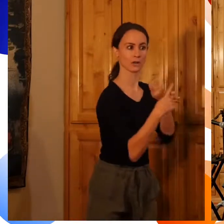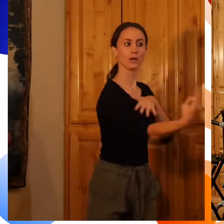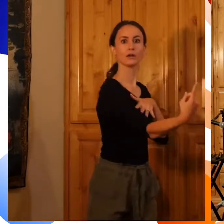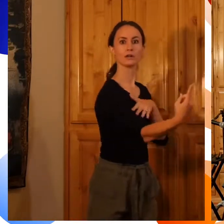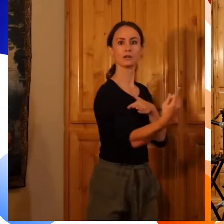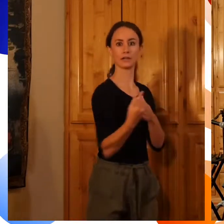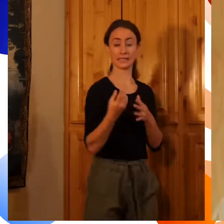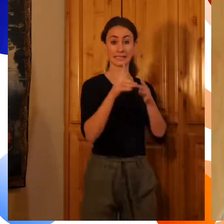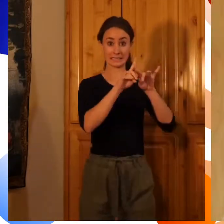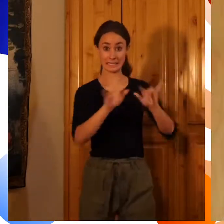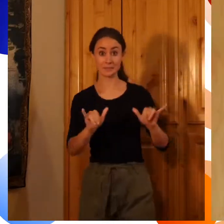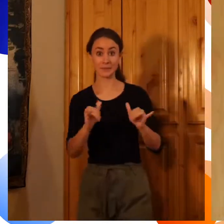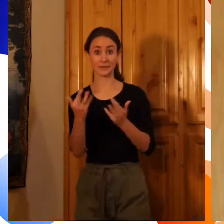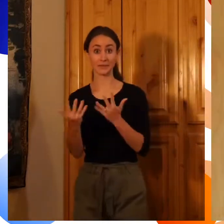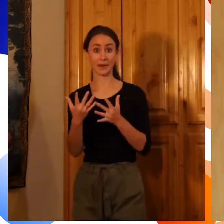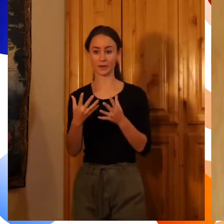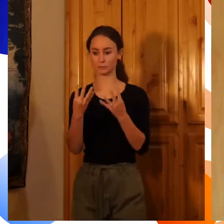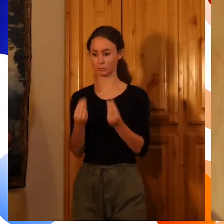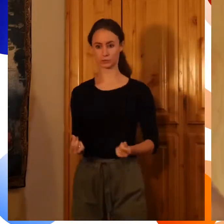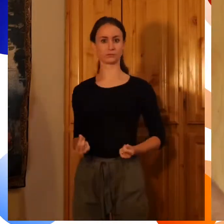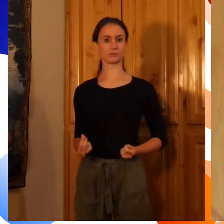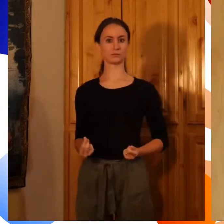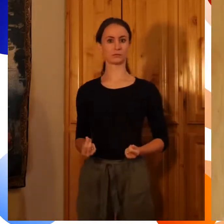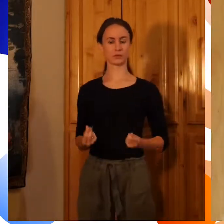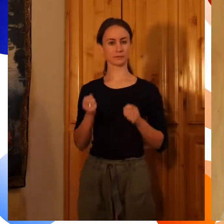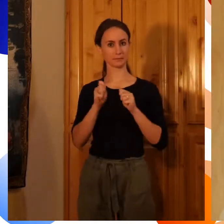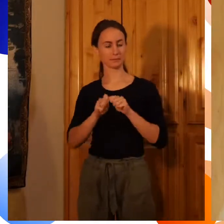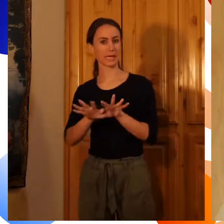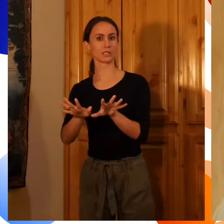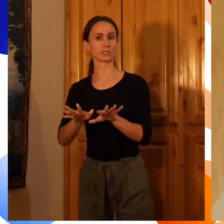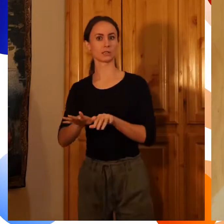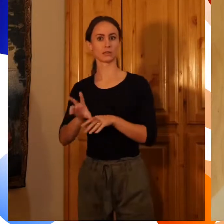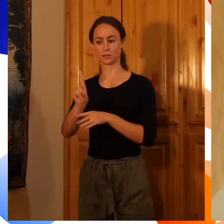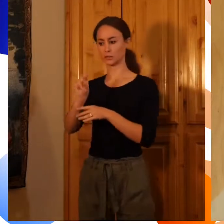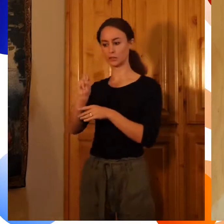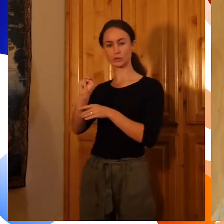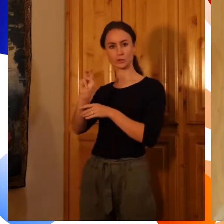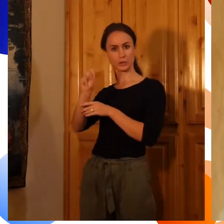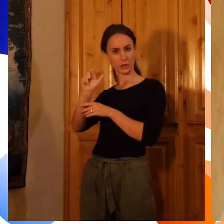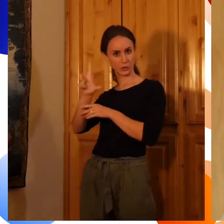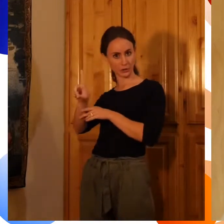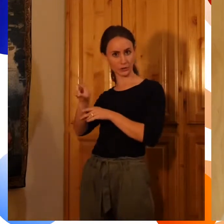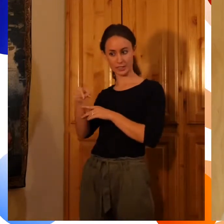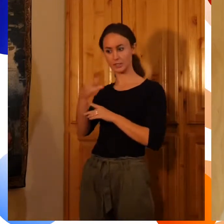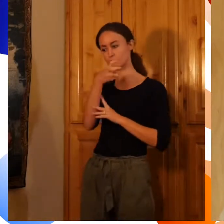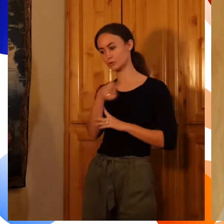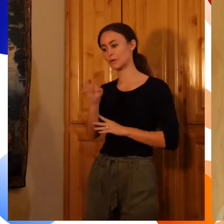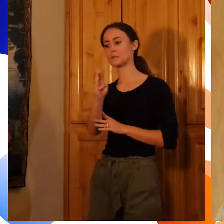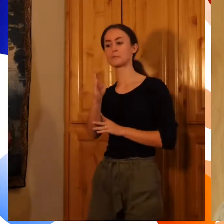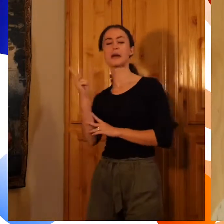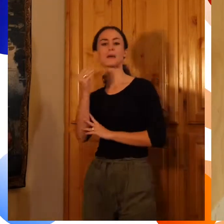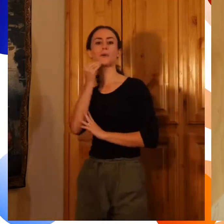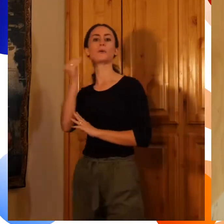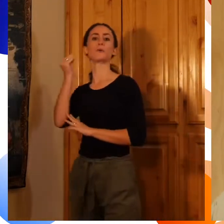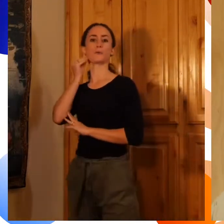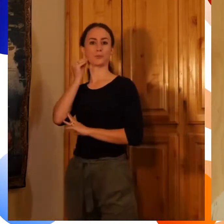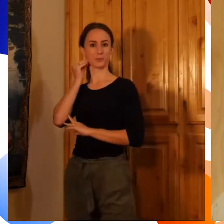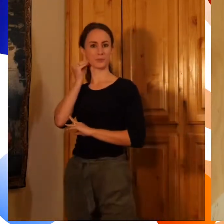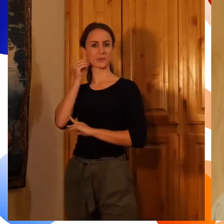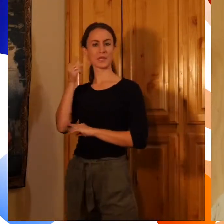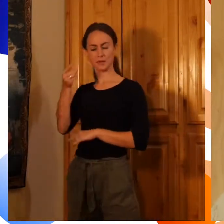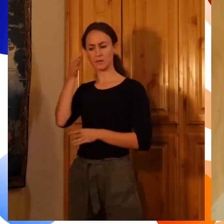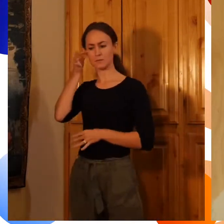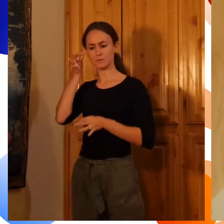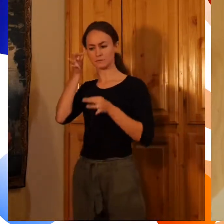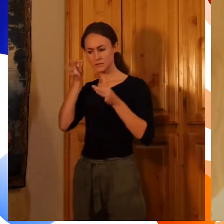by magic. Well, Donald went back to his own campsite. And there he vowed to himself that he would wait all through the next